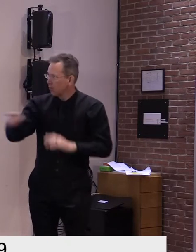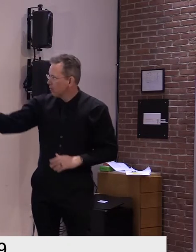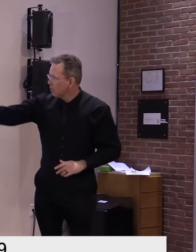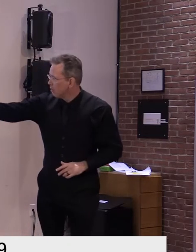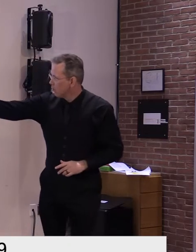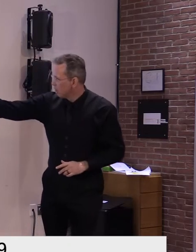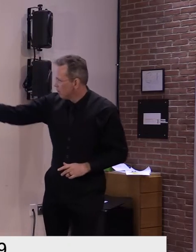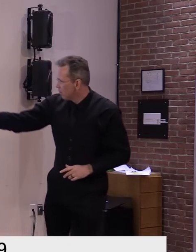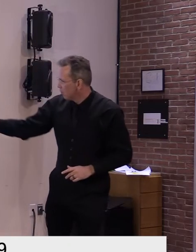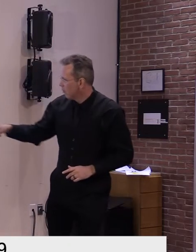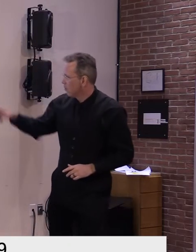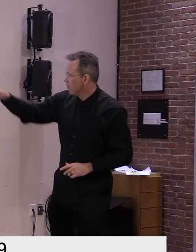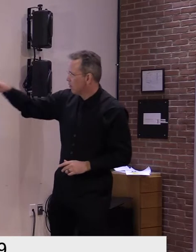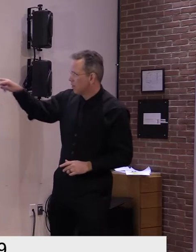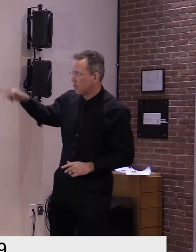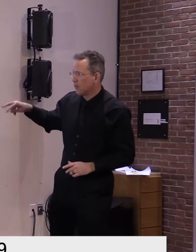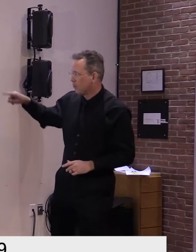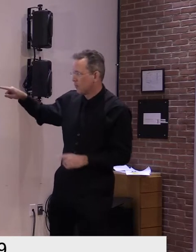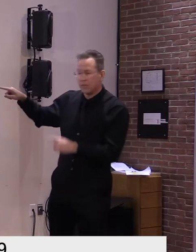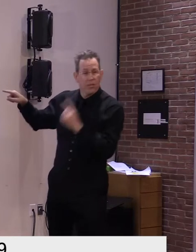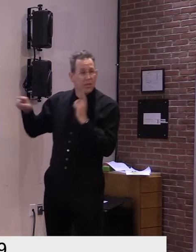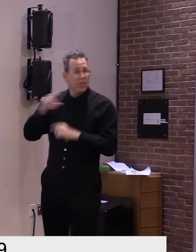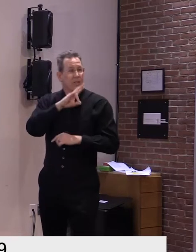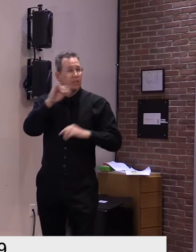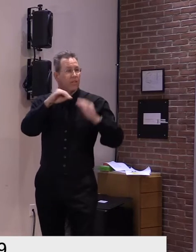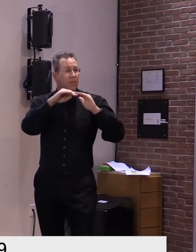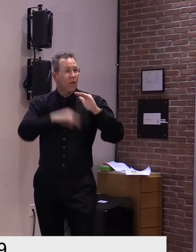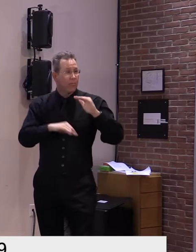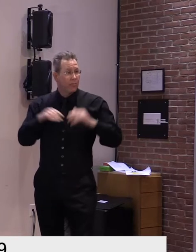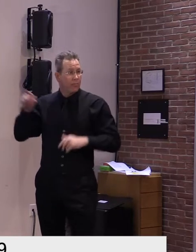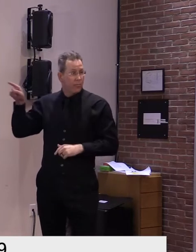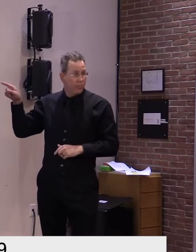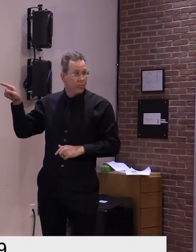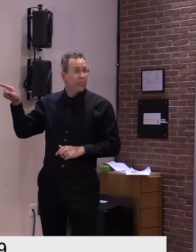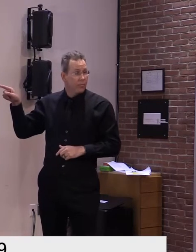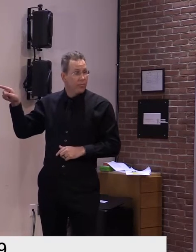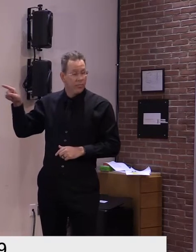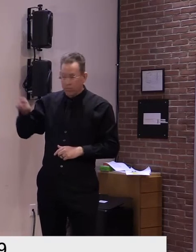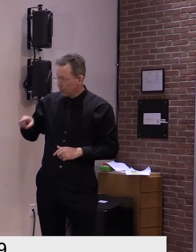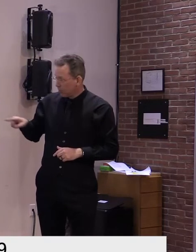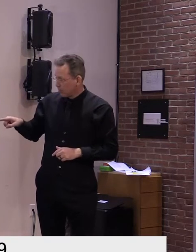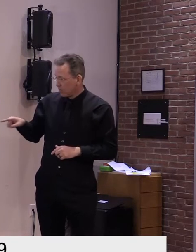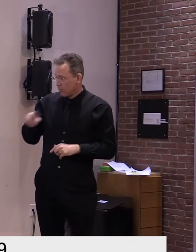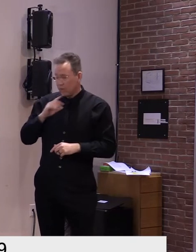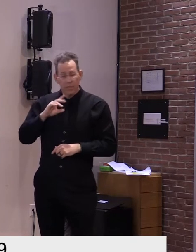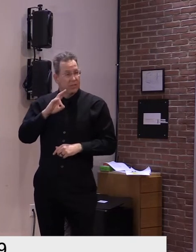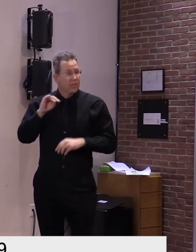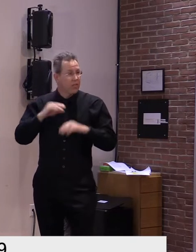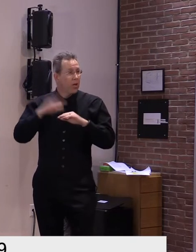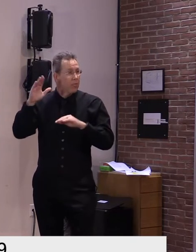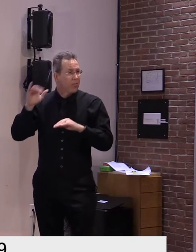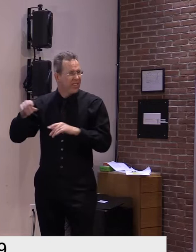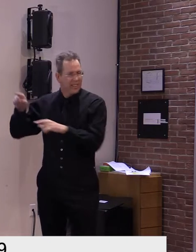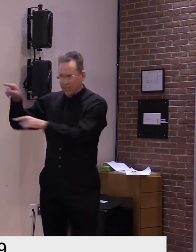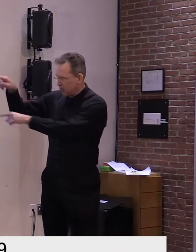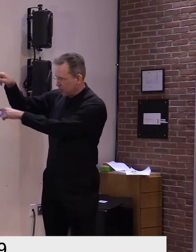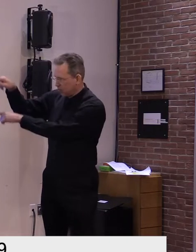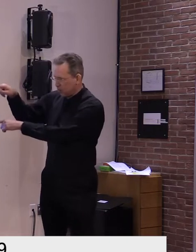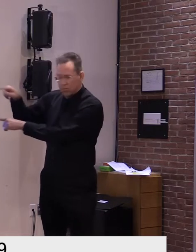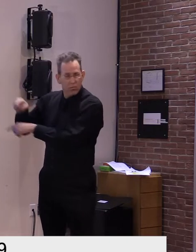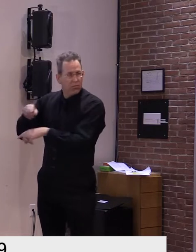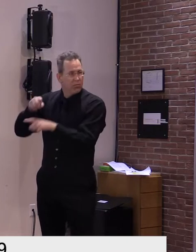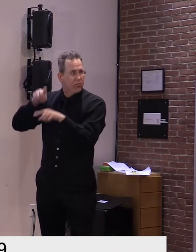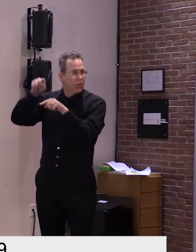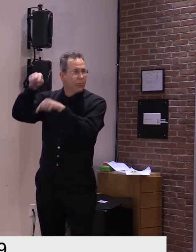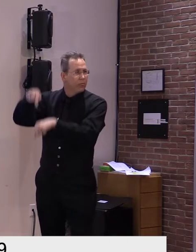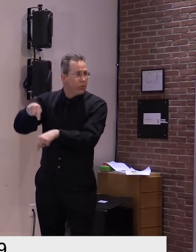population, since they're standing now at about 50% who have started or completed vaccination, and that percentage is increasing quickly,